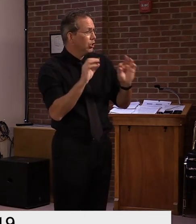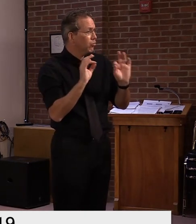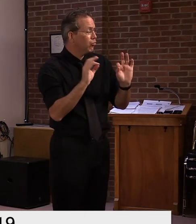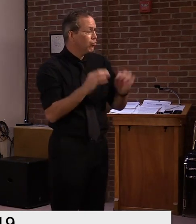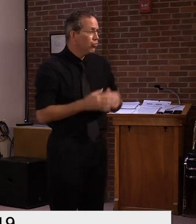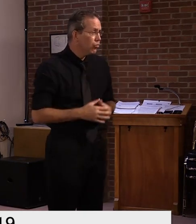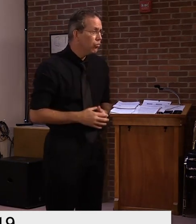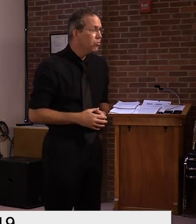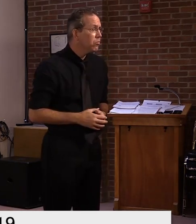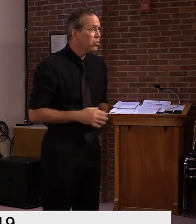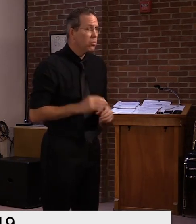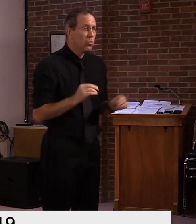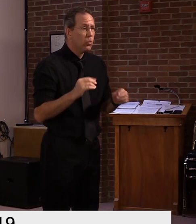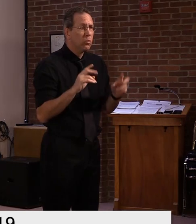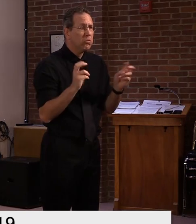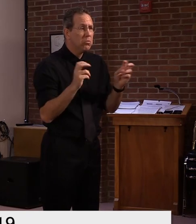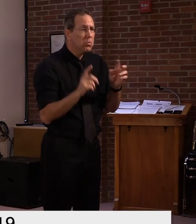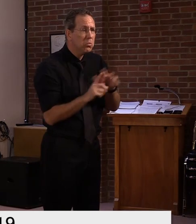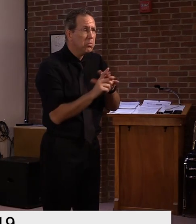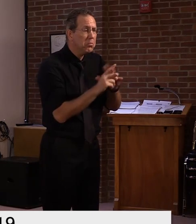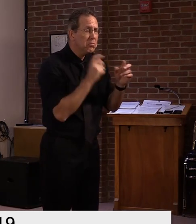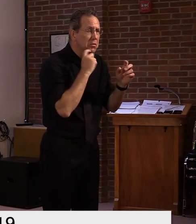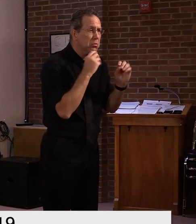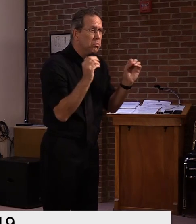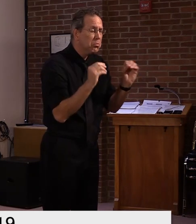instances in terms